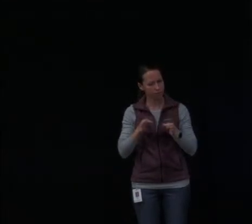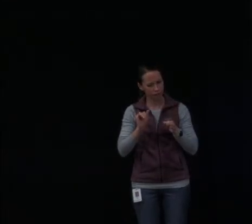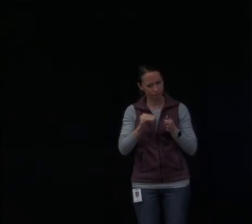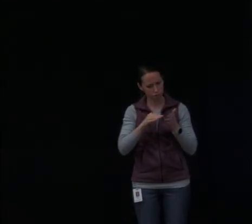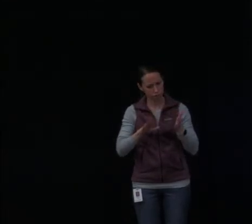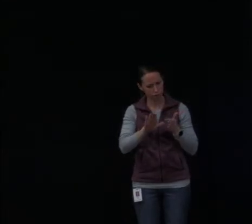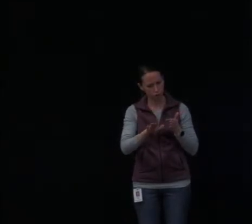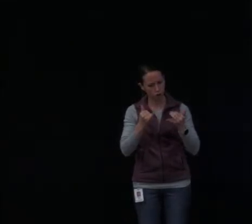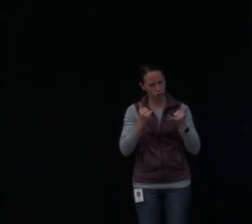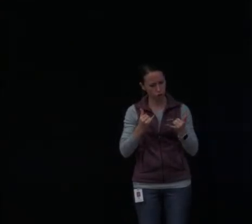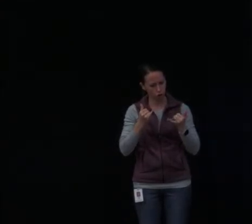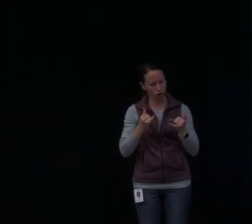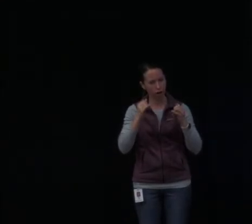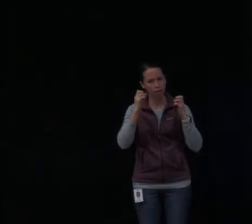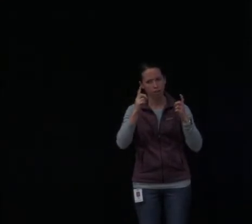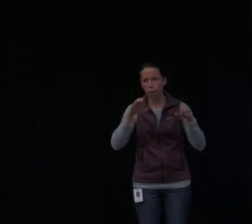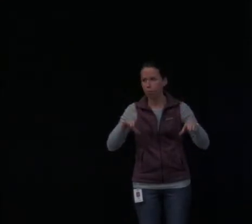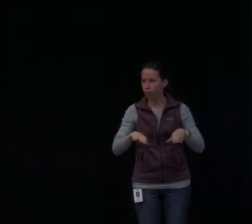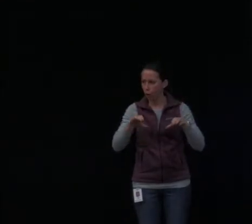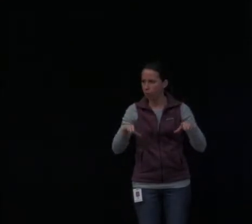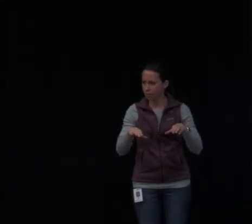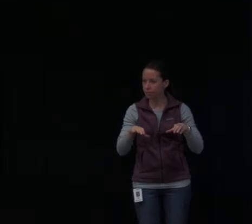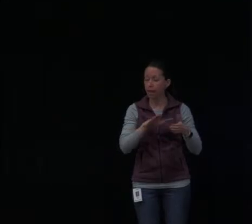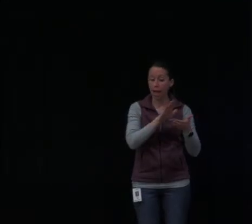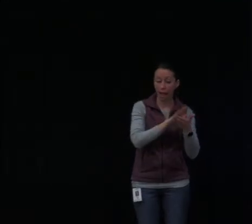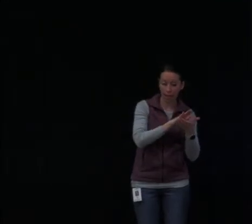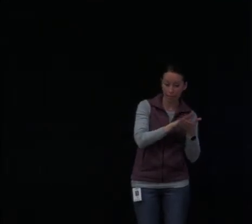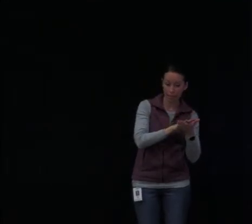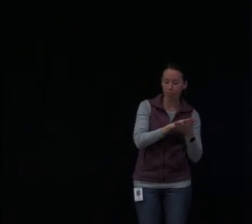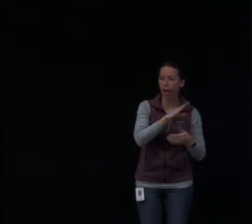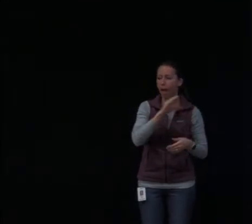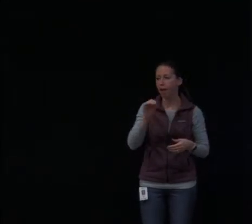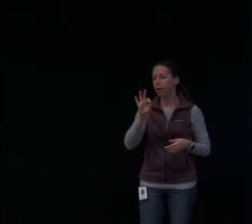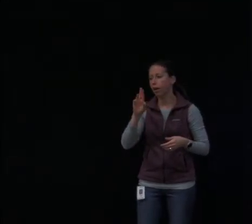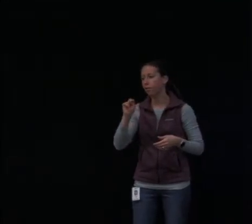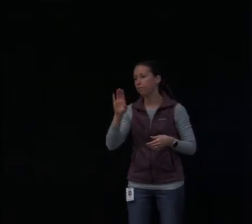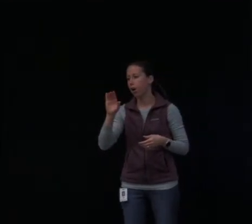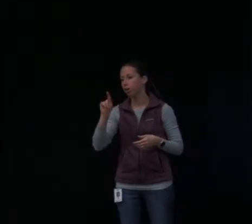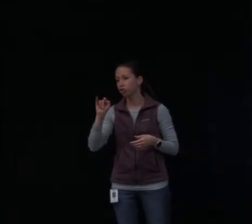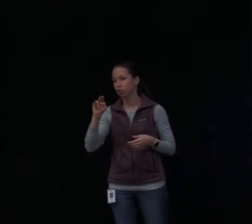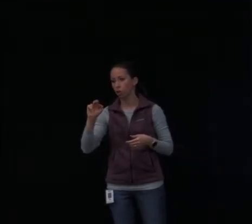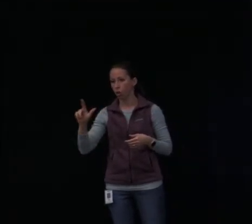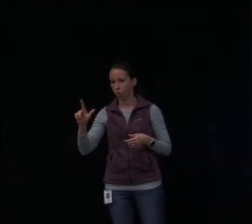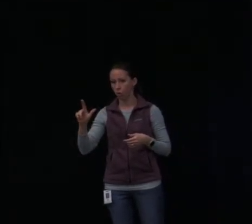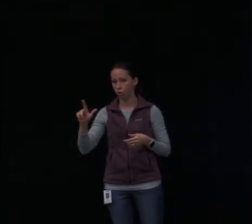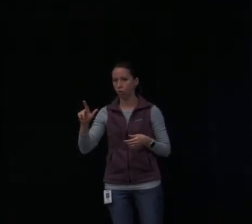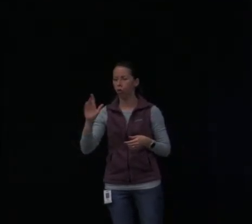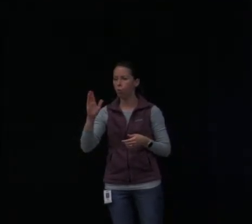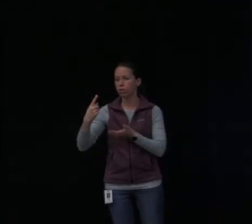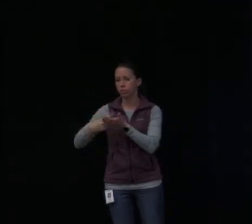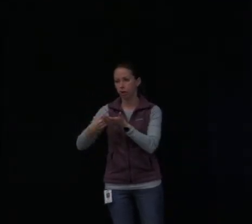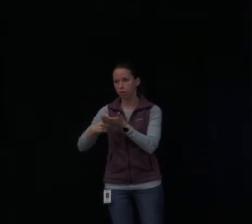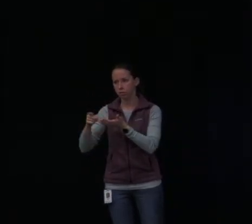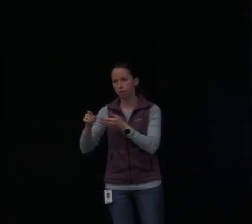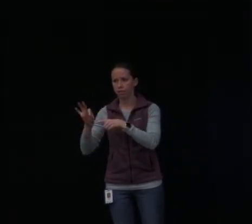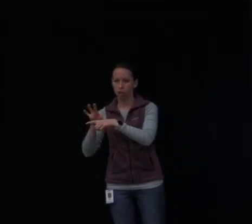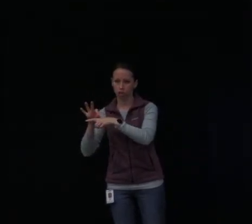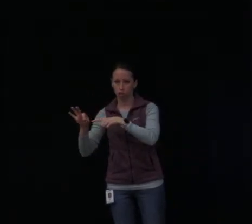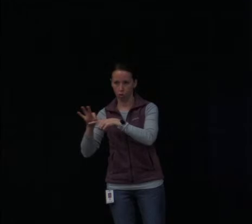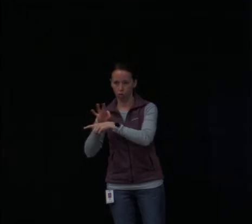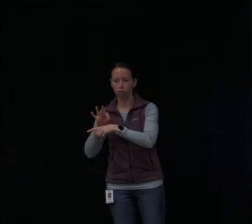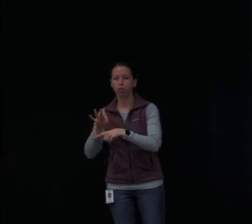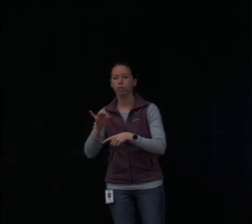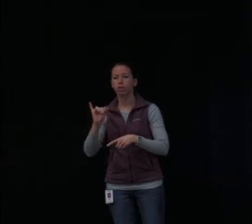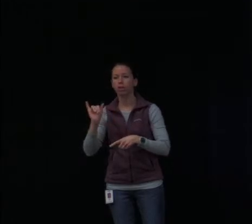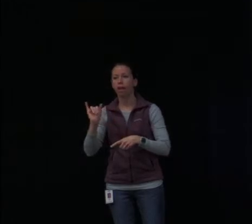in both academic and functional performance. We'll talk about functional performance, but I'll just give you a hint. It's more